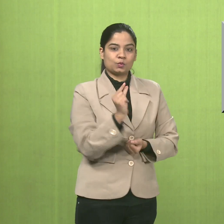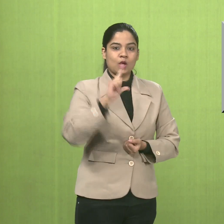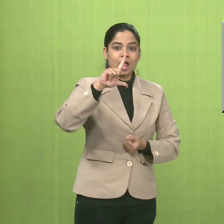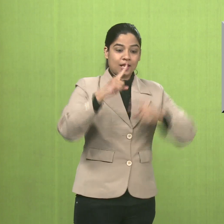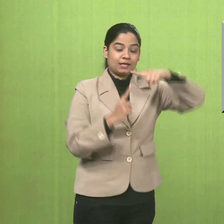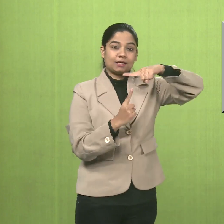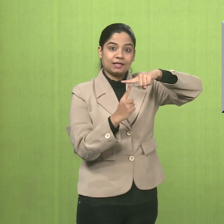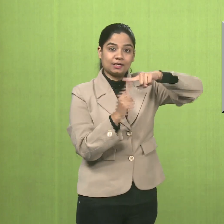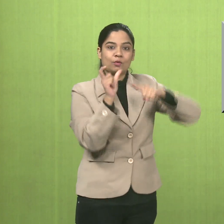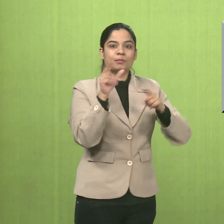Result,